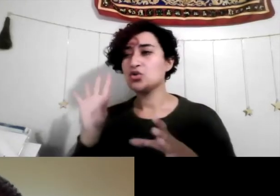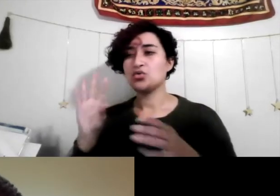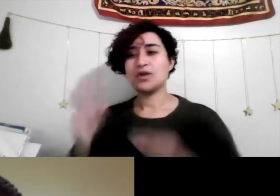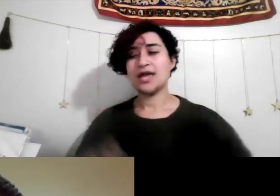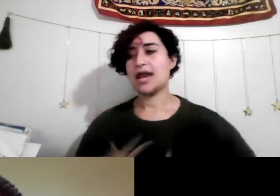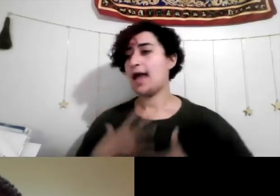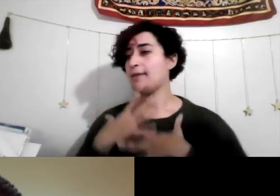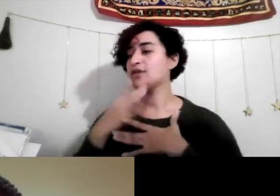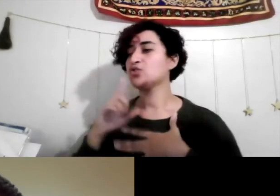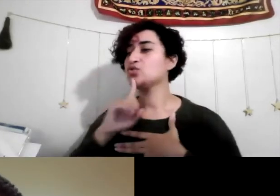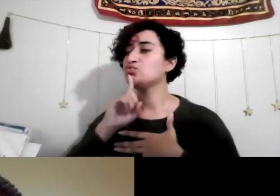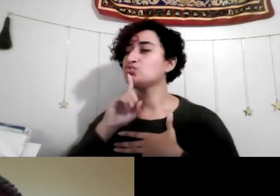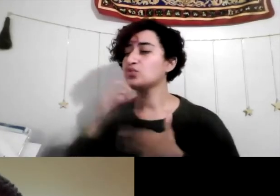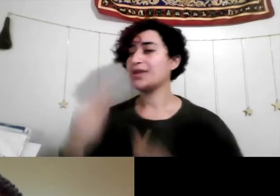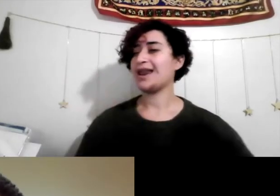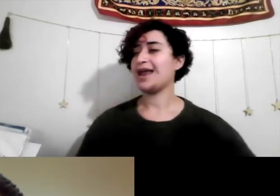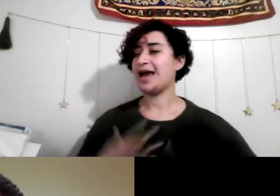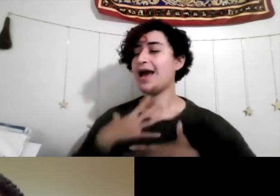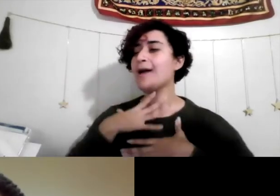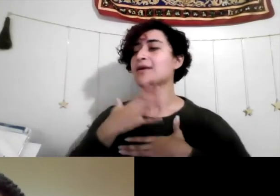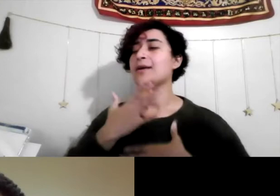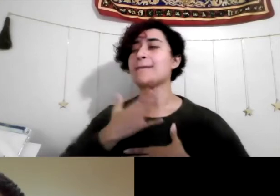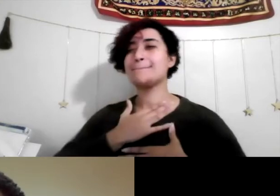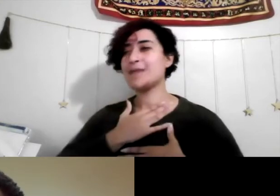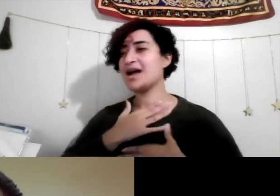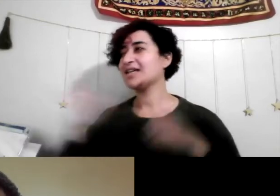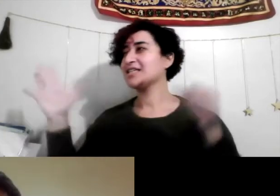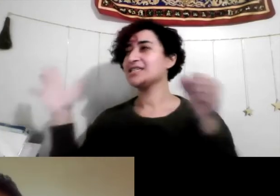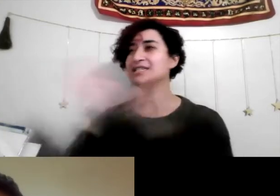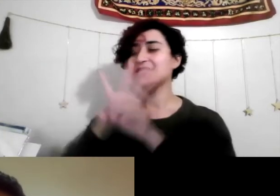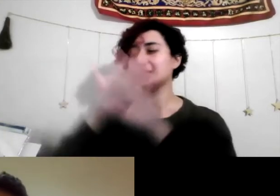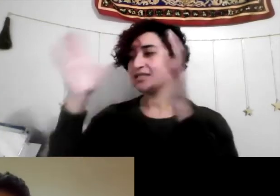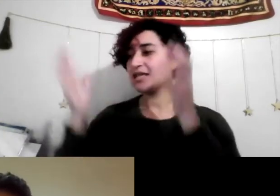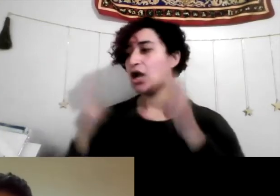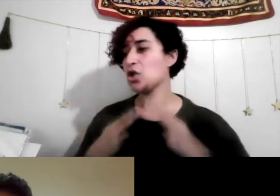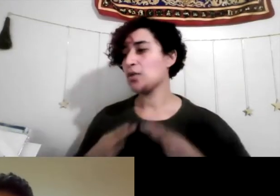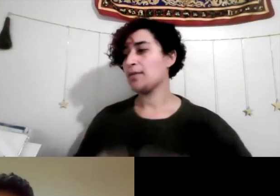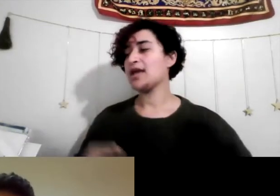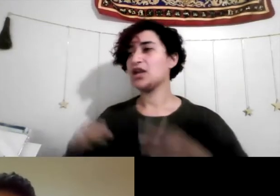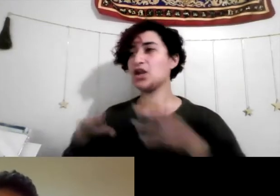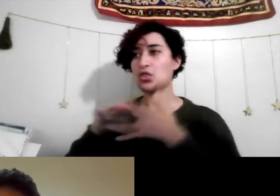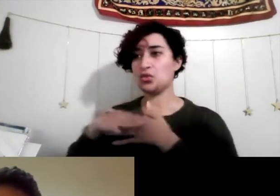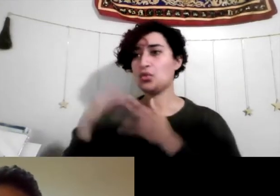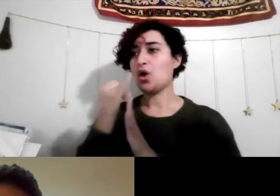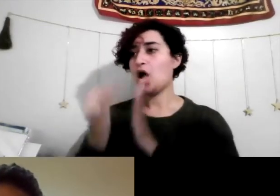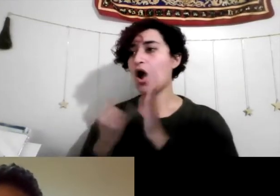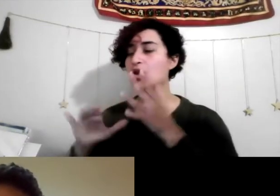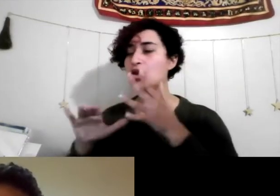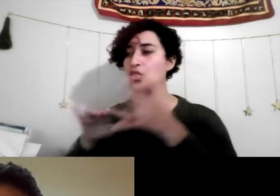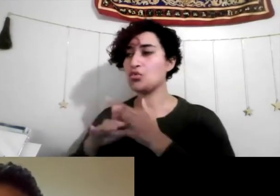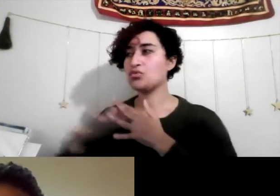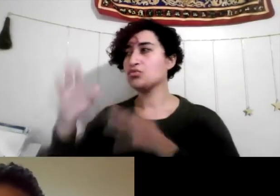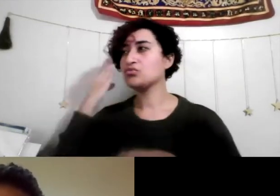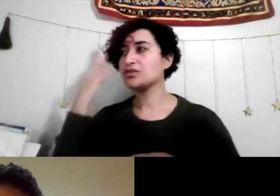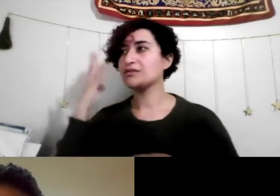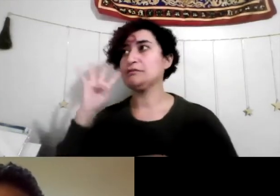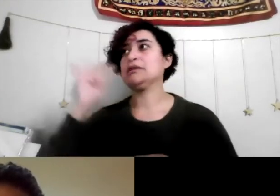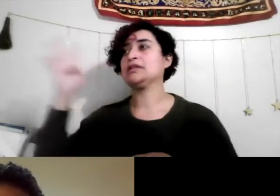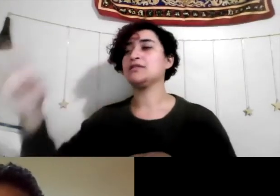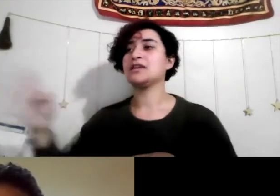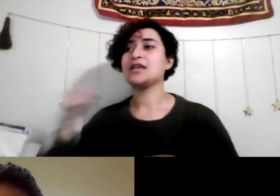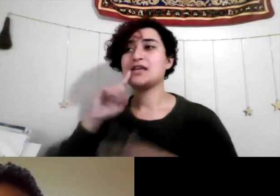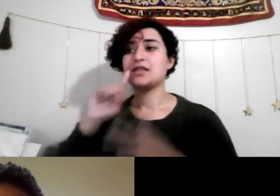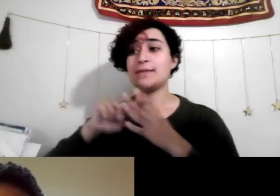to truly inhabit my entire humanity through art and through creativity. The beginning of